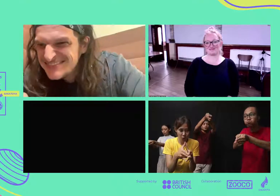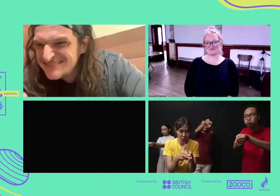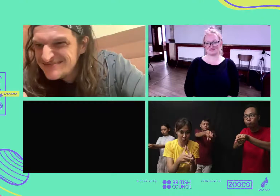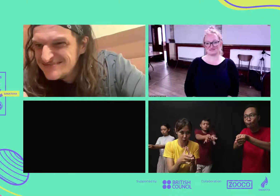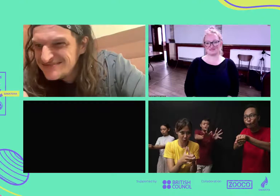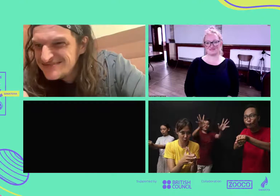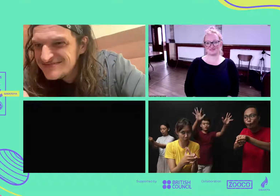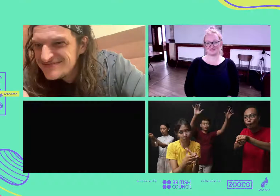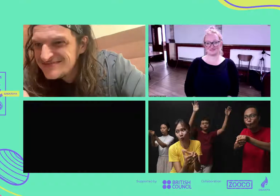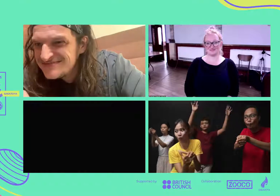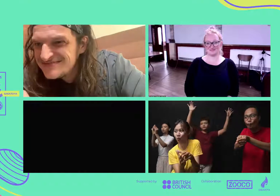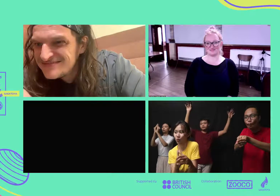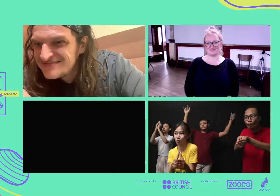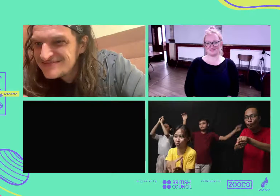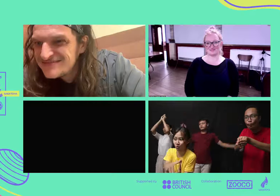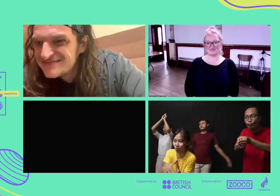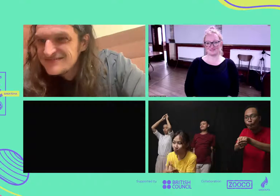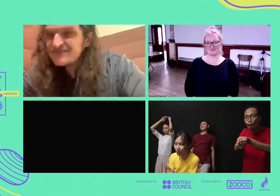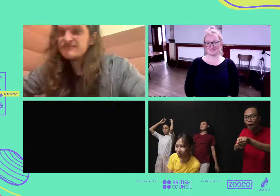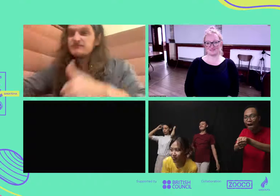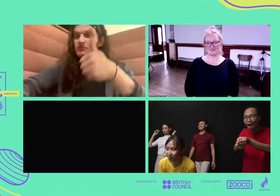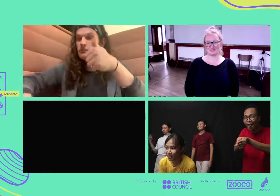Perfect, brilliant.